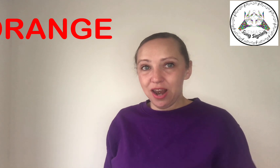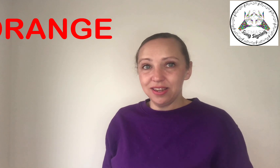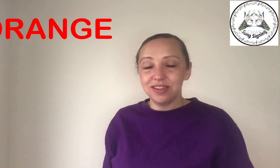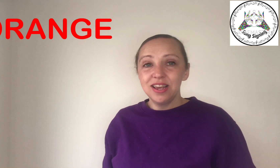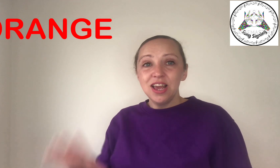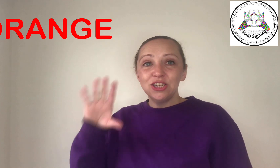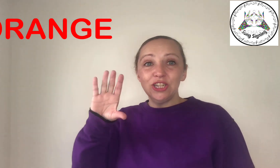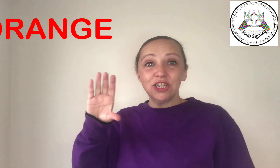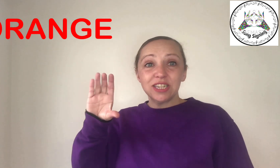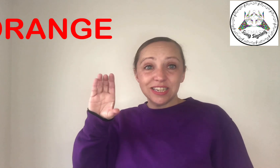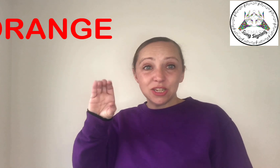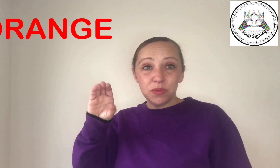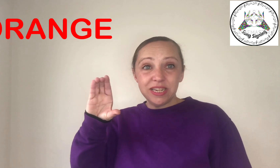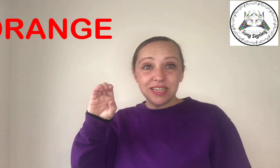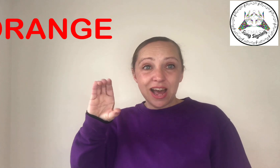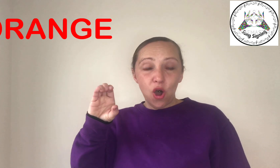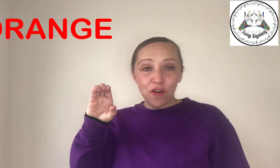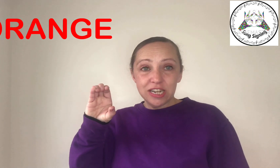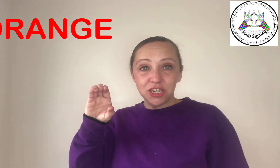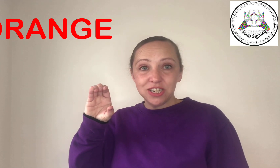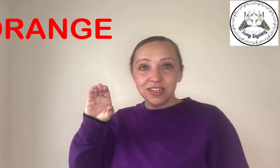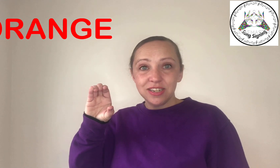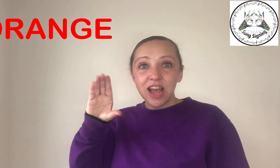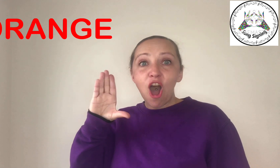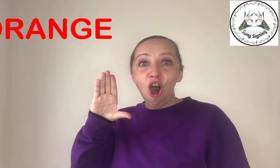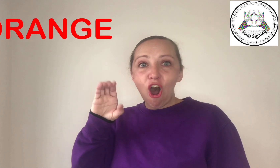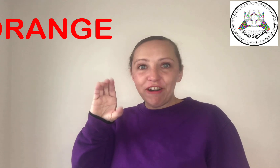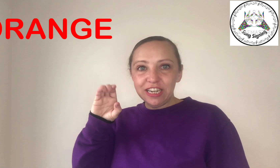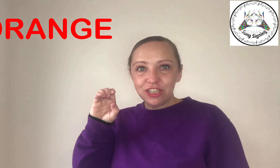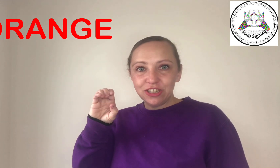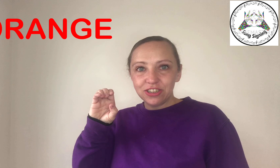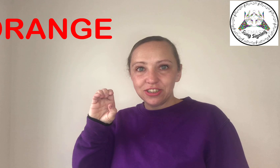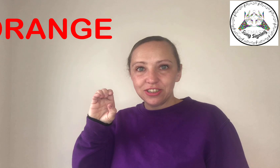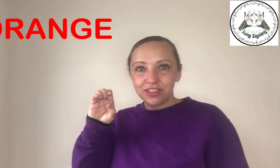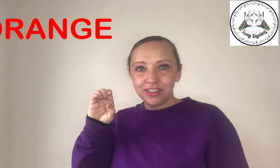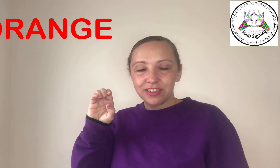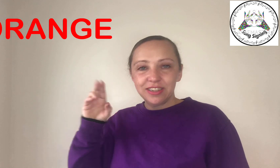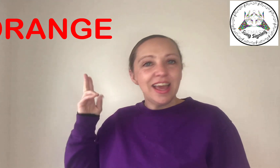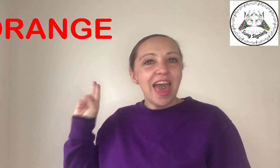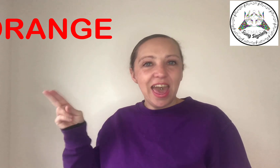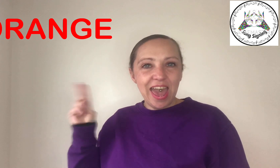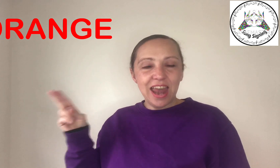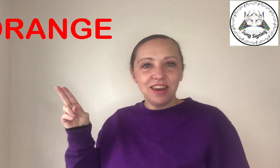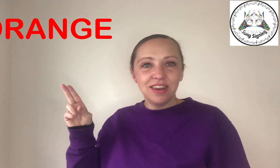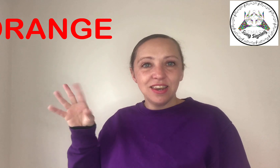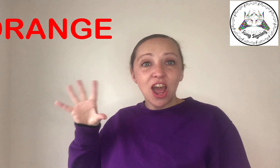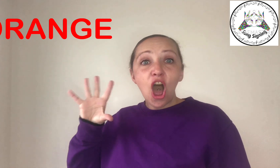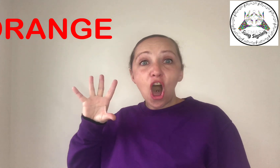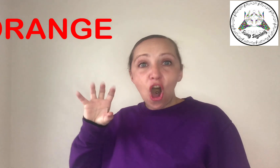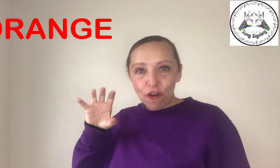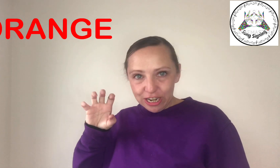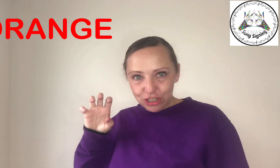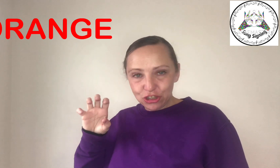colors. So you're just gonna squeeze that orange. Orange. Again, orange.